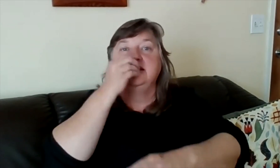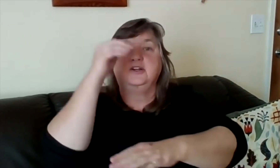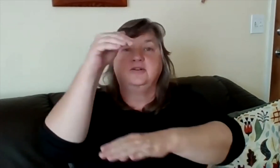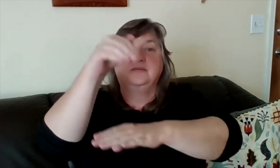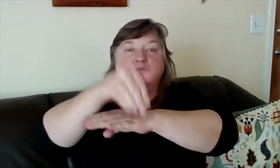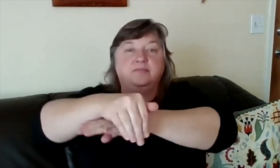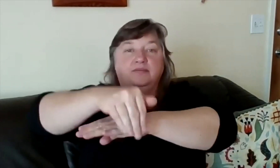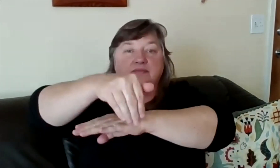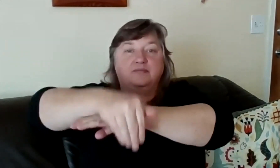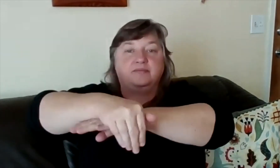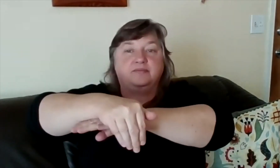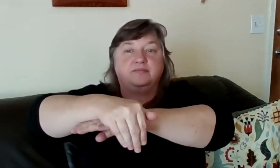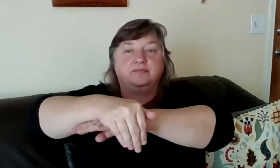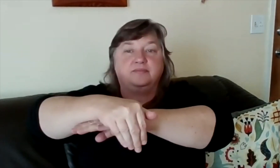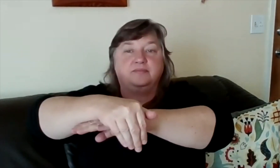Dinner.